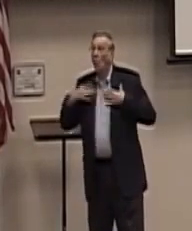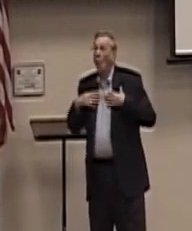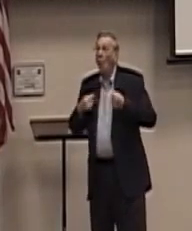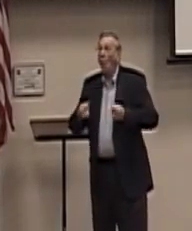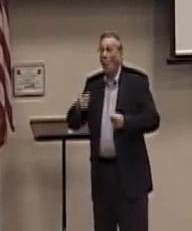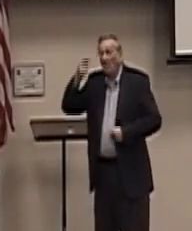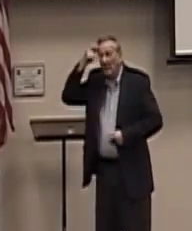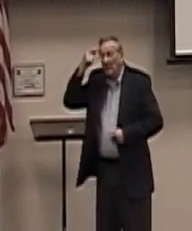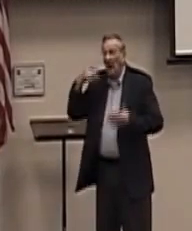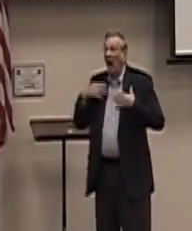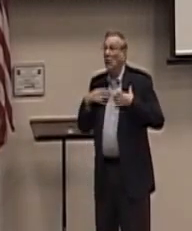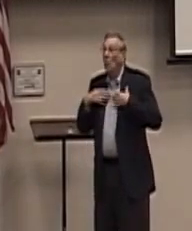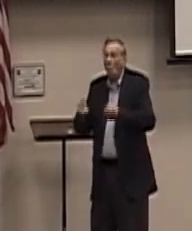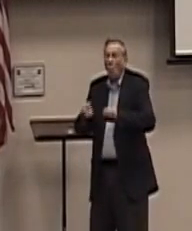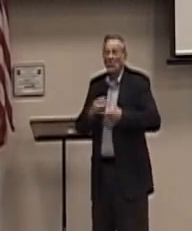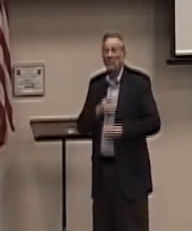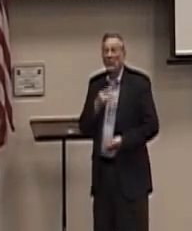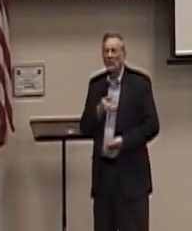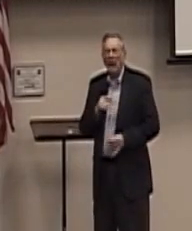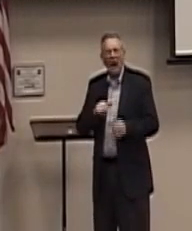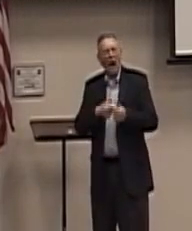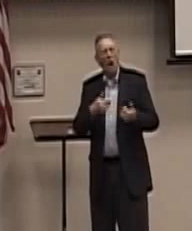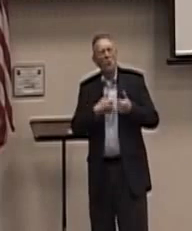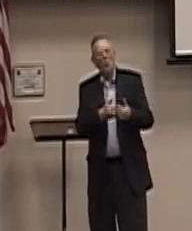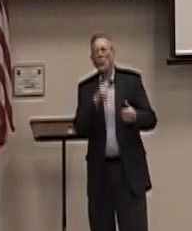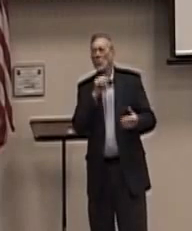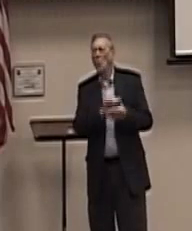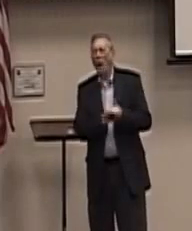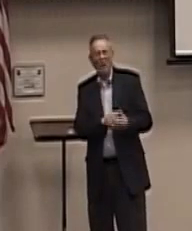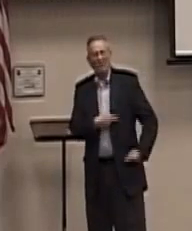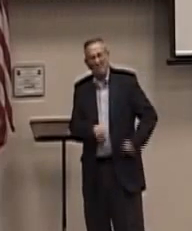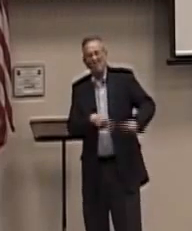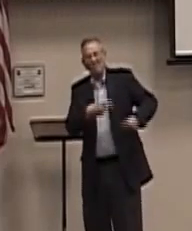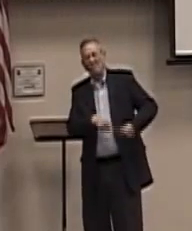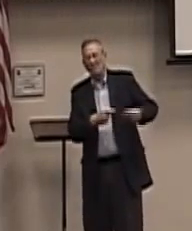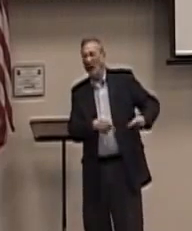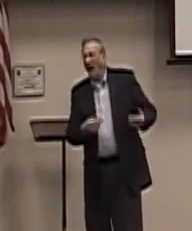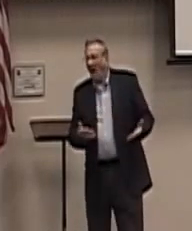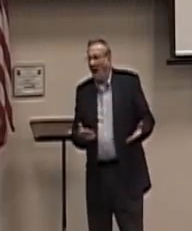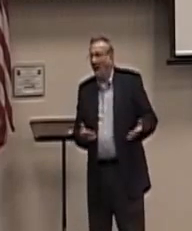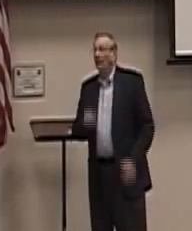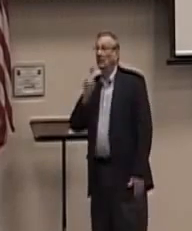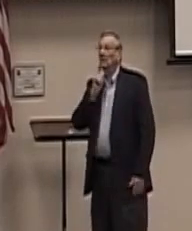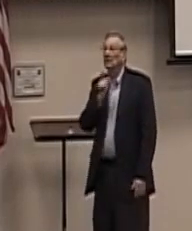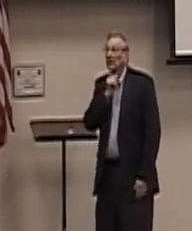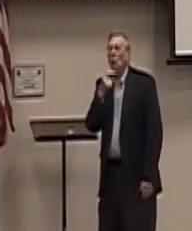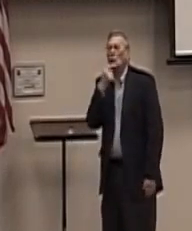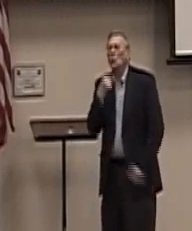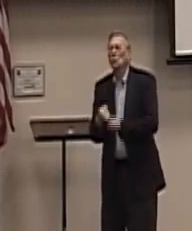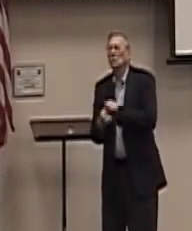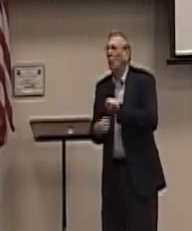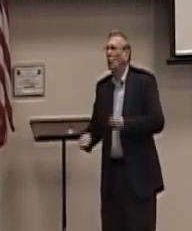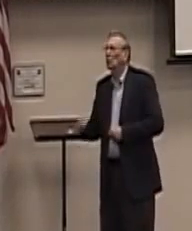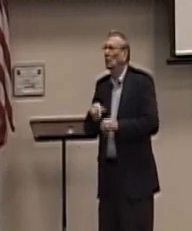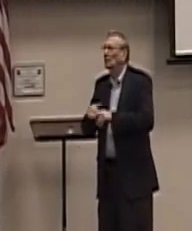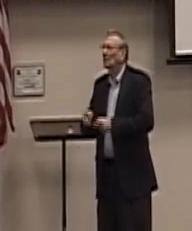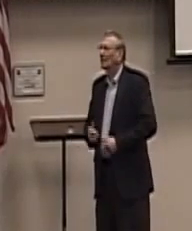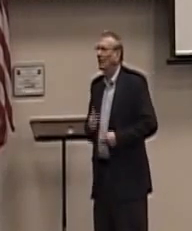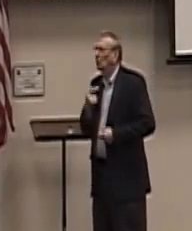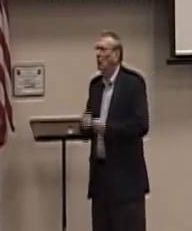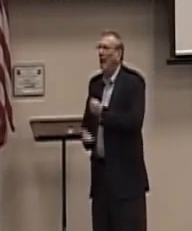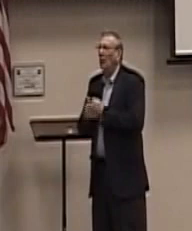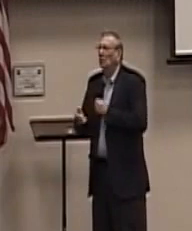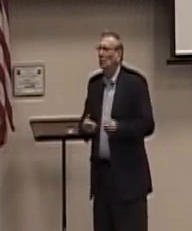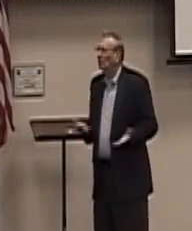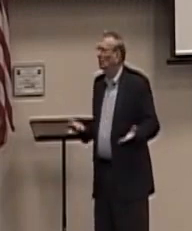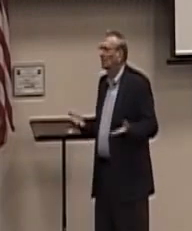How are your relationships with your wife that you plan on going to the mission field with? Or if you're single, who are the support people in your life? Who